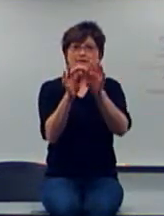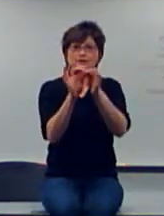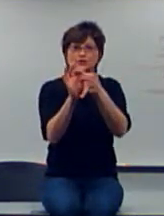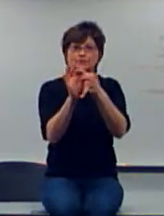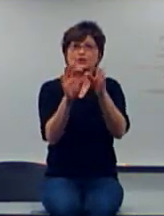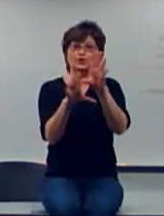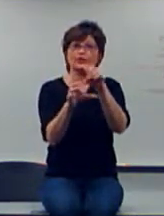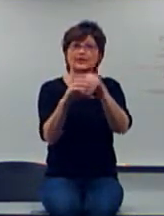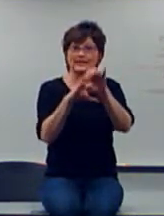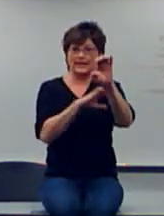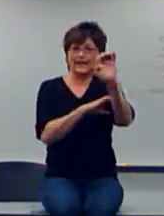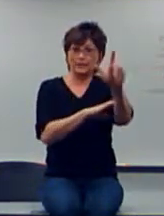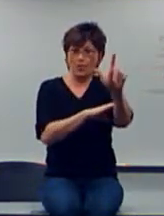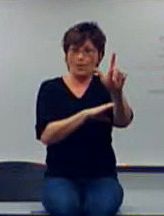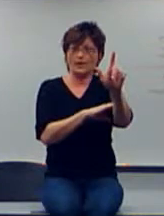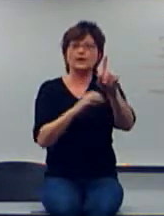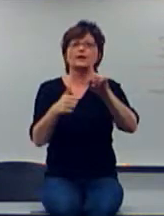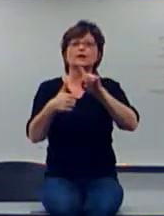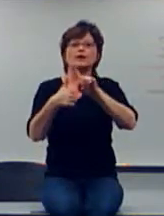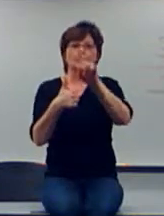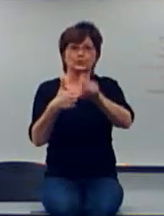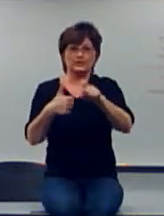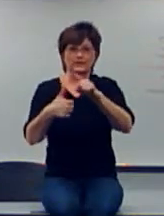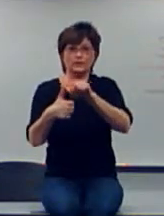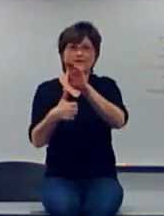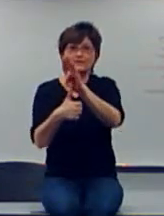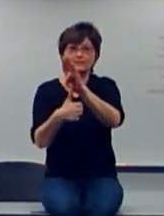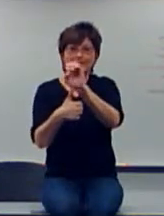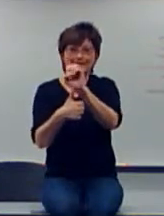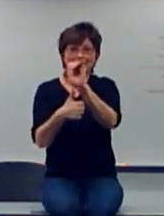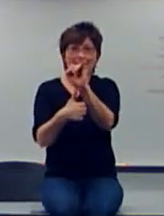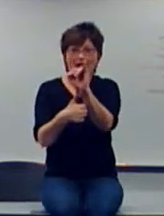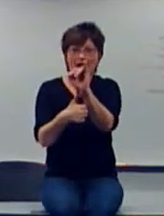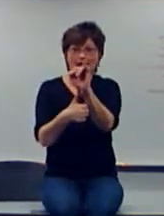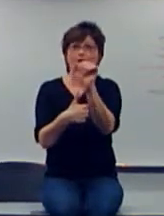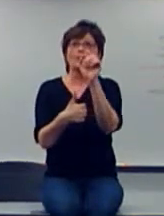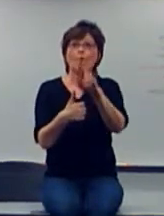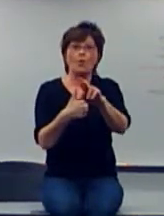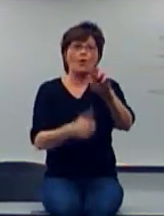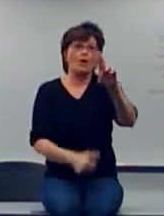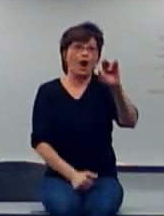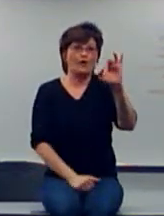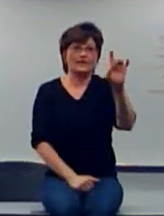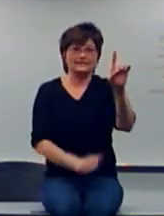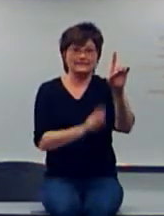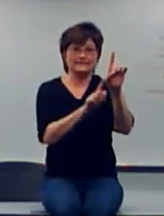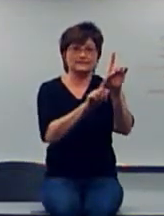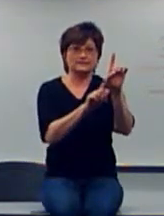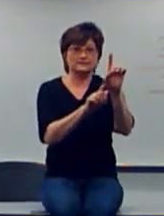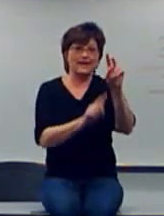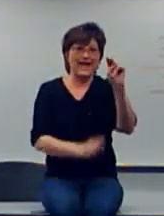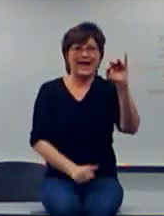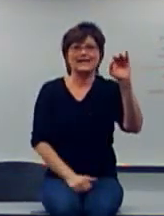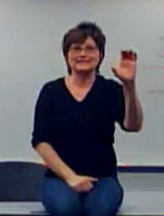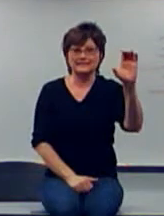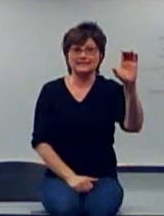So if you want to work in the community as a freelance interpreter in Illinois, you need the BEI or RID's